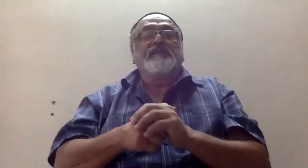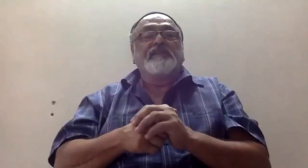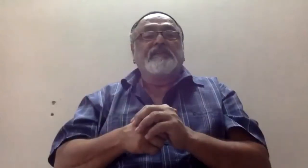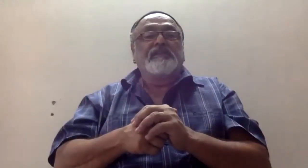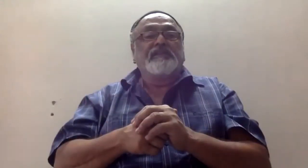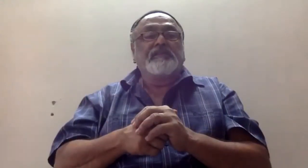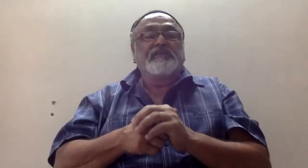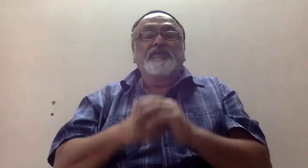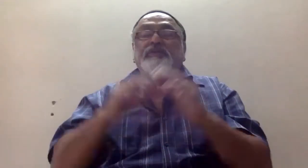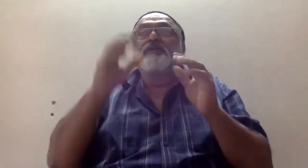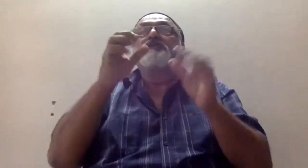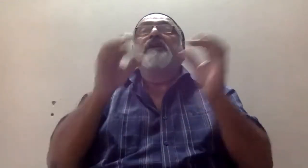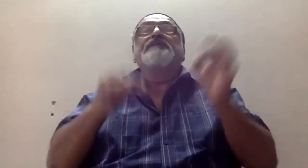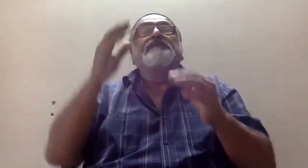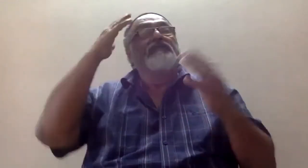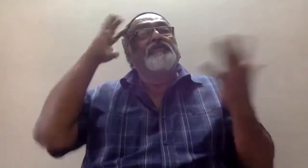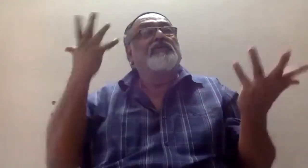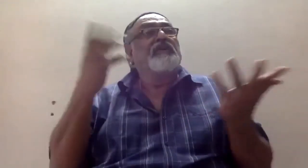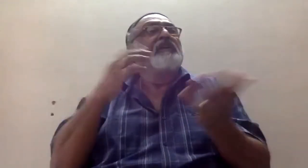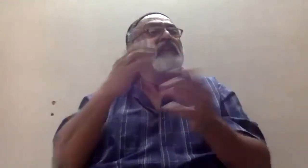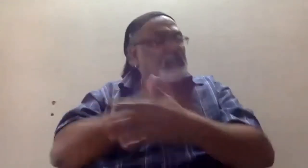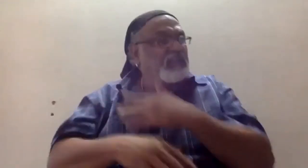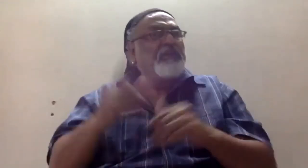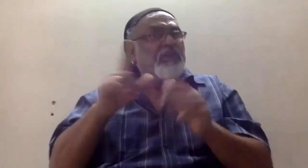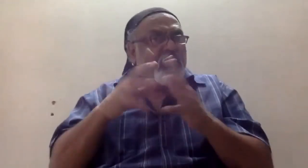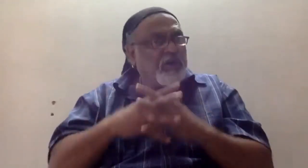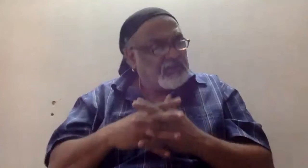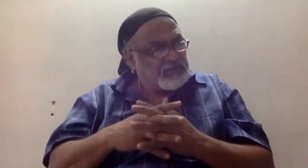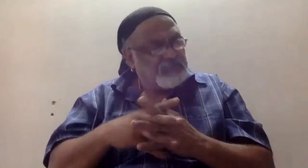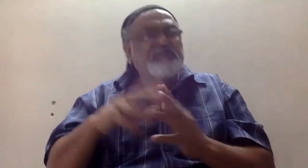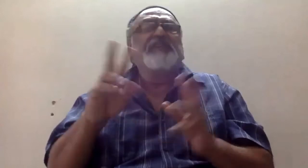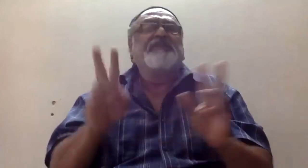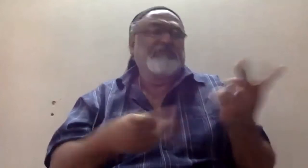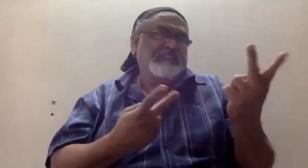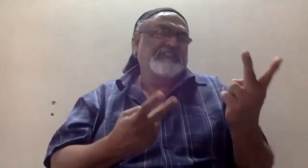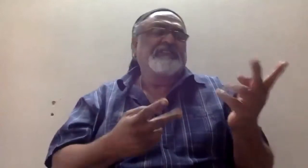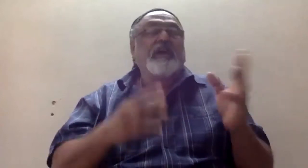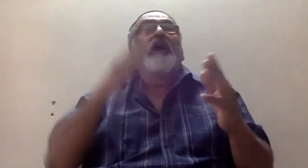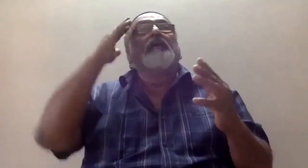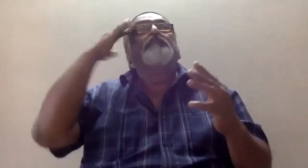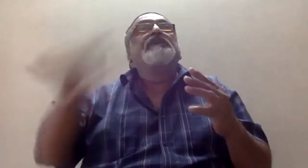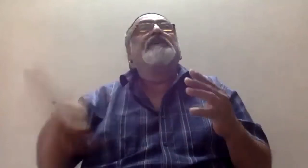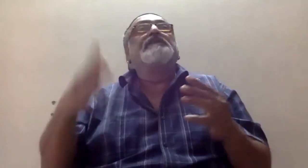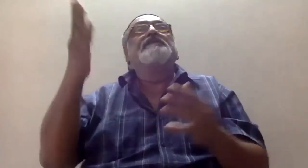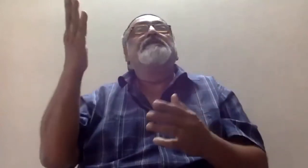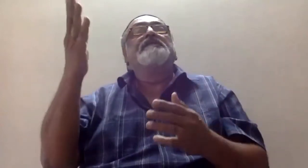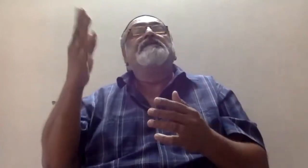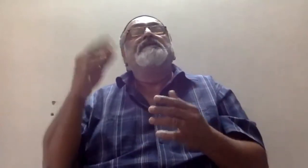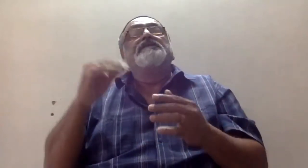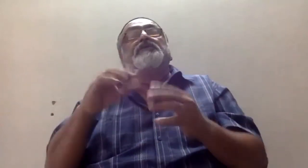about disability law. While creating policies or formulating judgments, they are not aware of